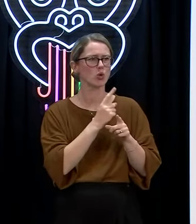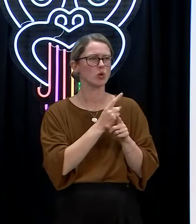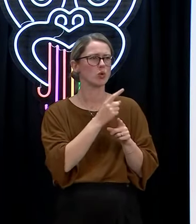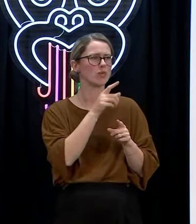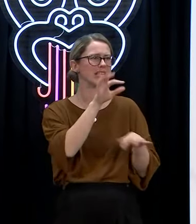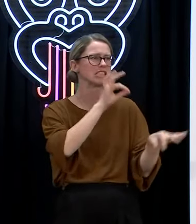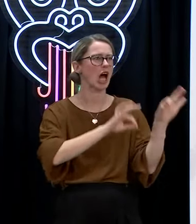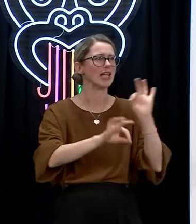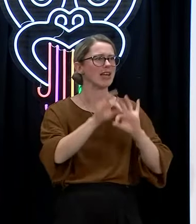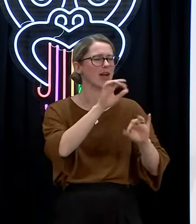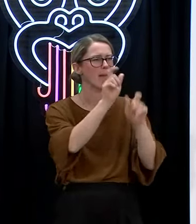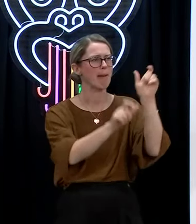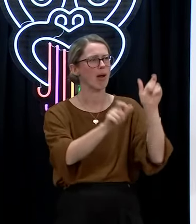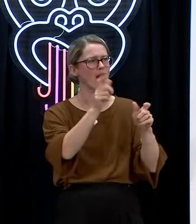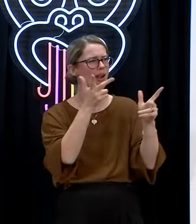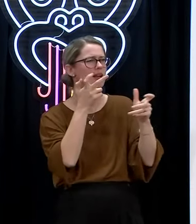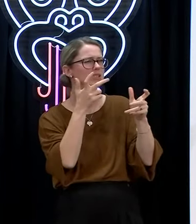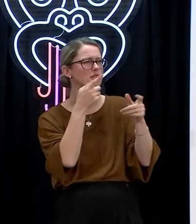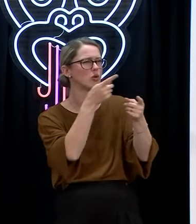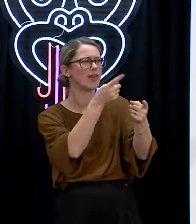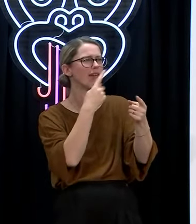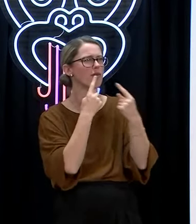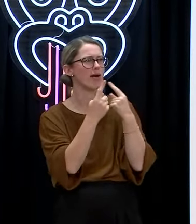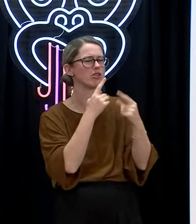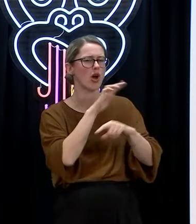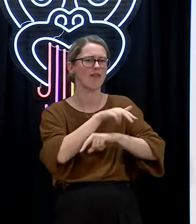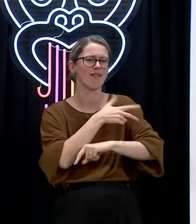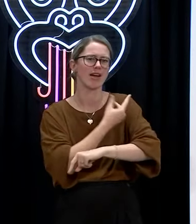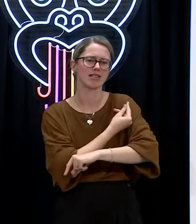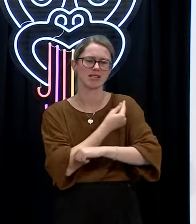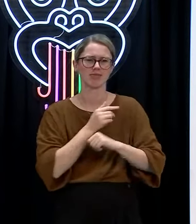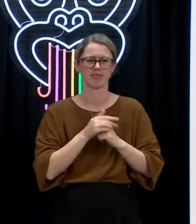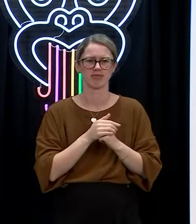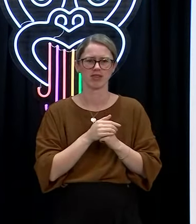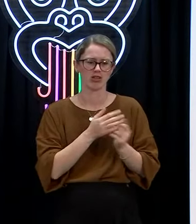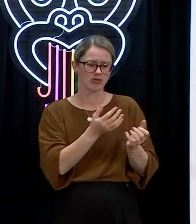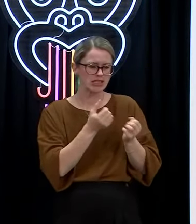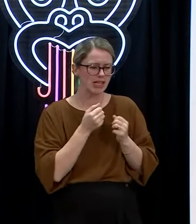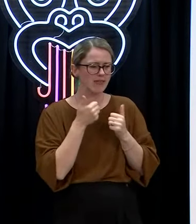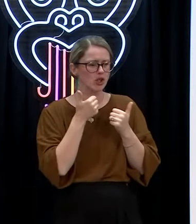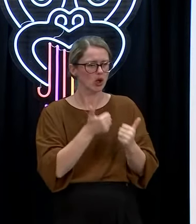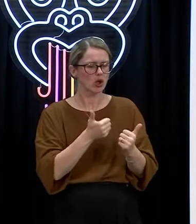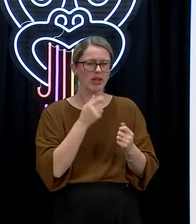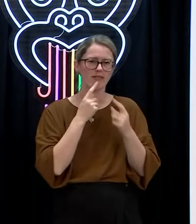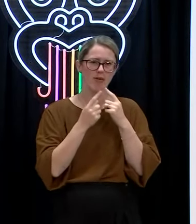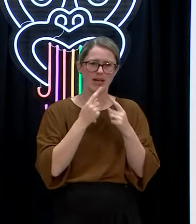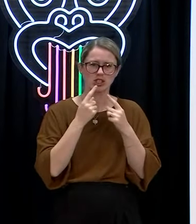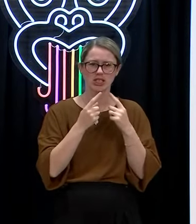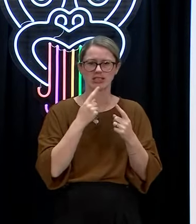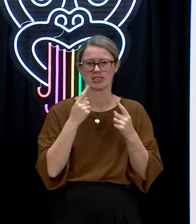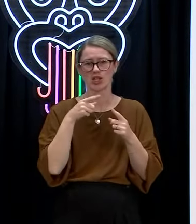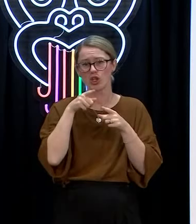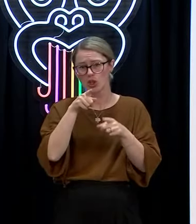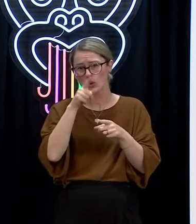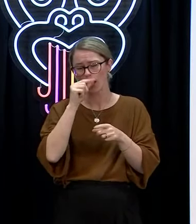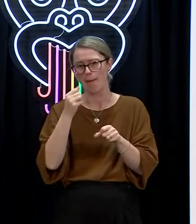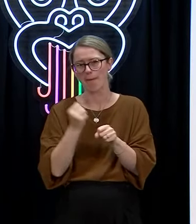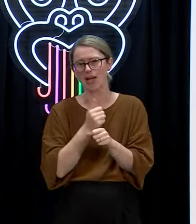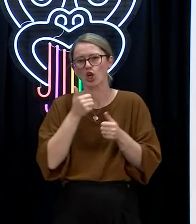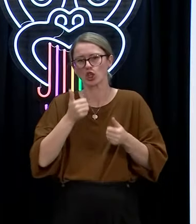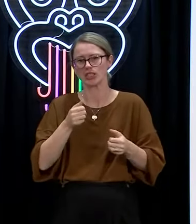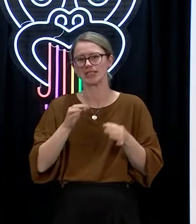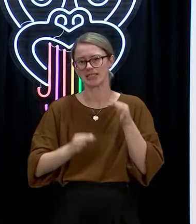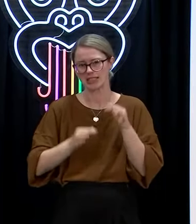scientific community who are out there answering people's questions about the vaccine every day, and get good, reliable, fact-based information so that you can make an